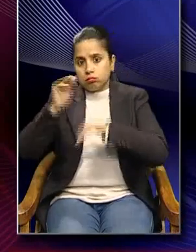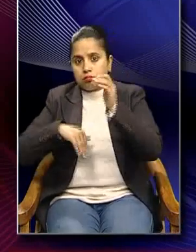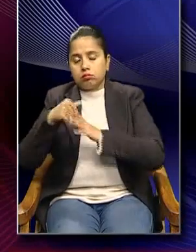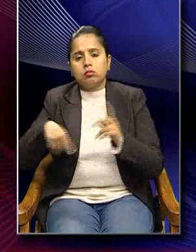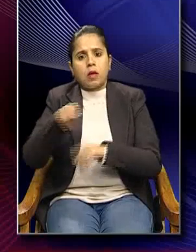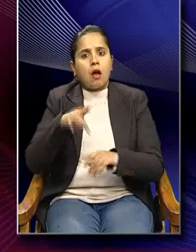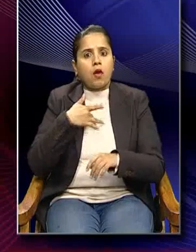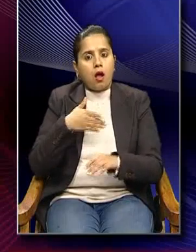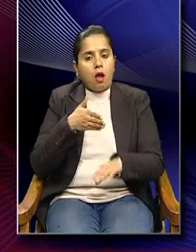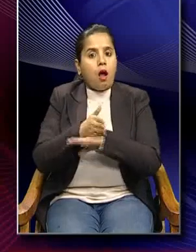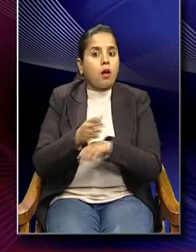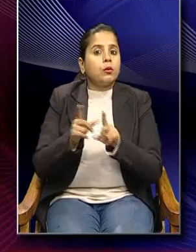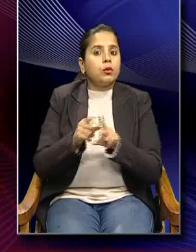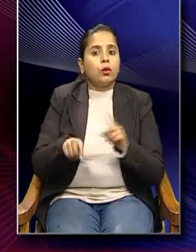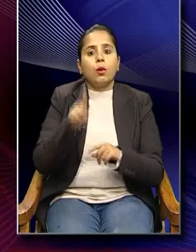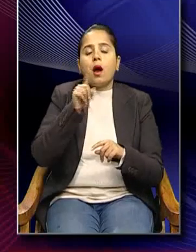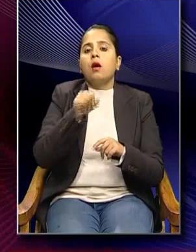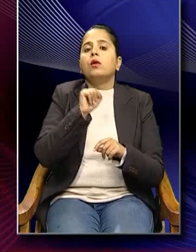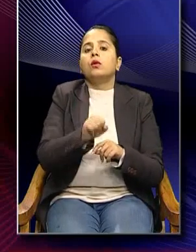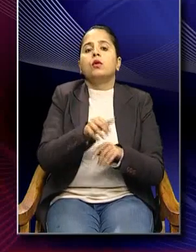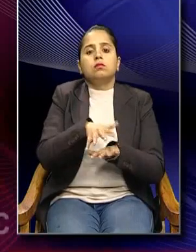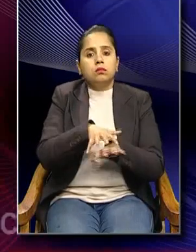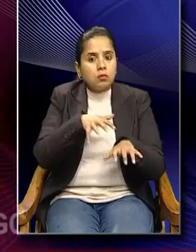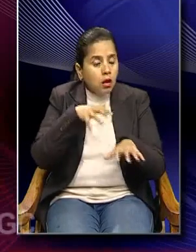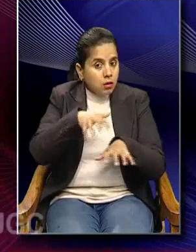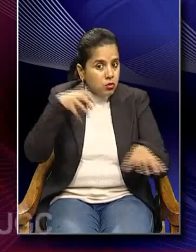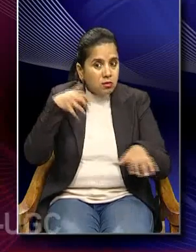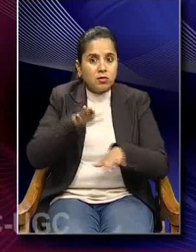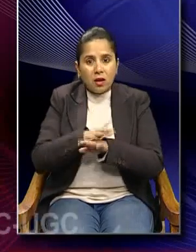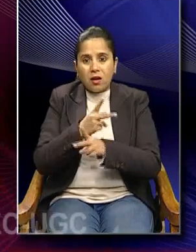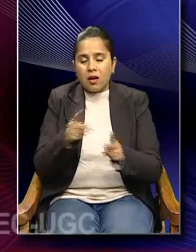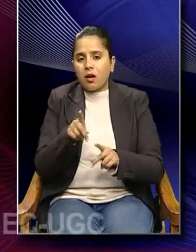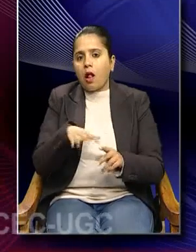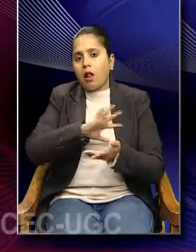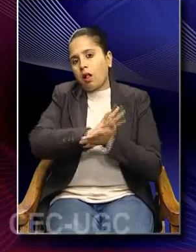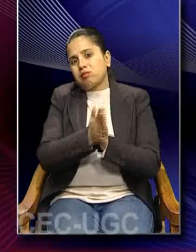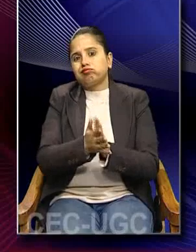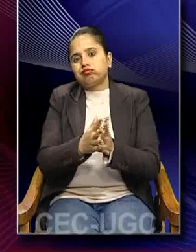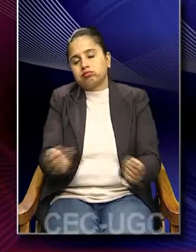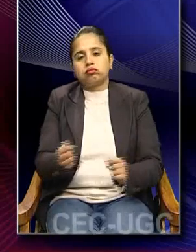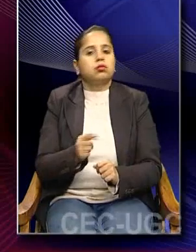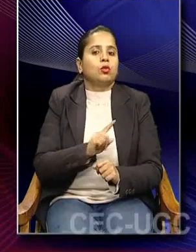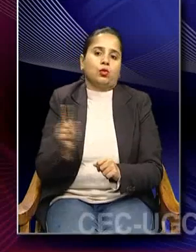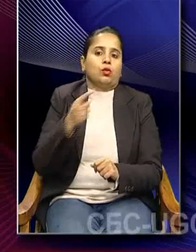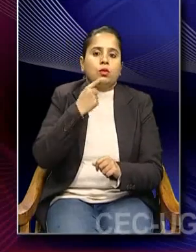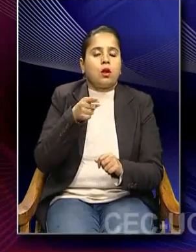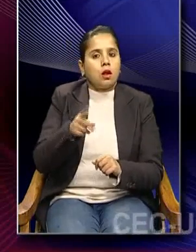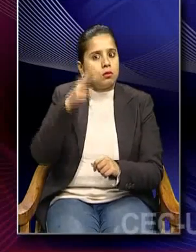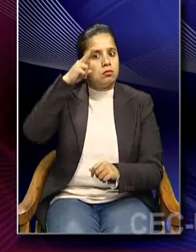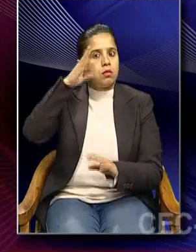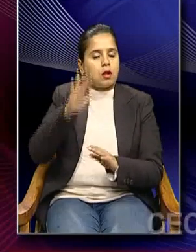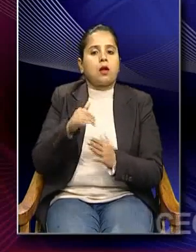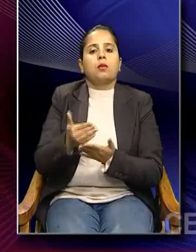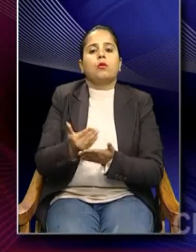harm one set of species should not be undertaken, and that comes under the ground of